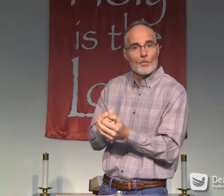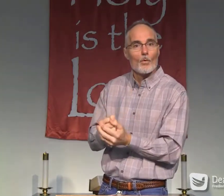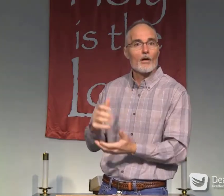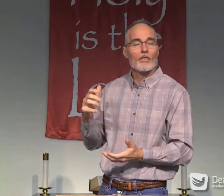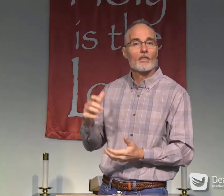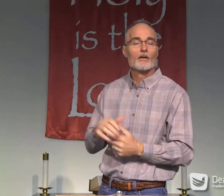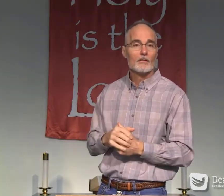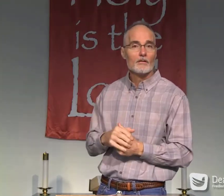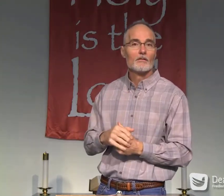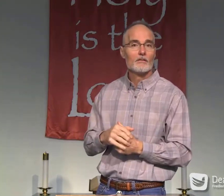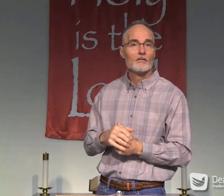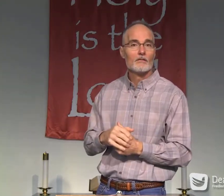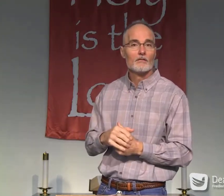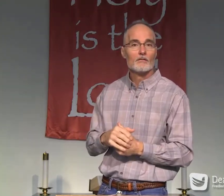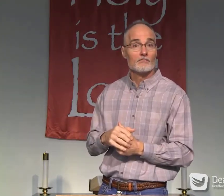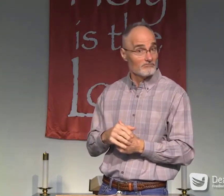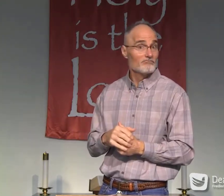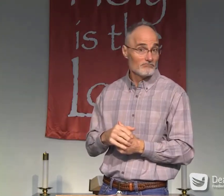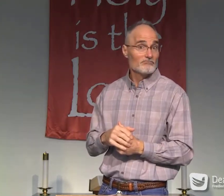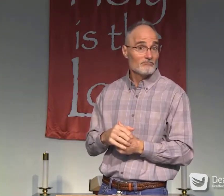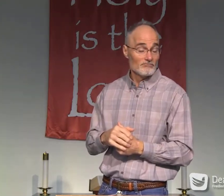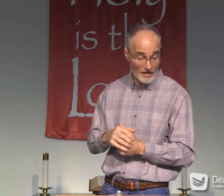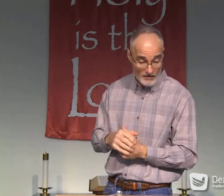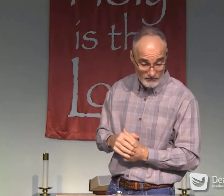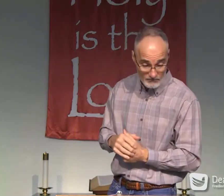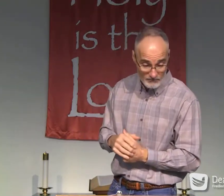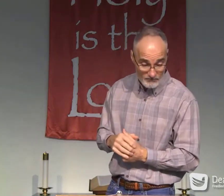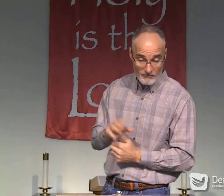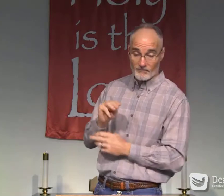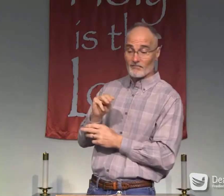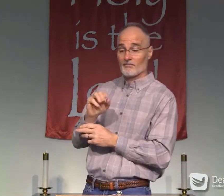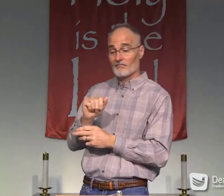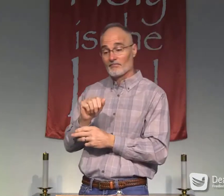is that she was so obsessed with wealth,